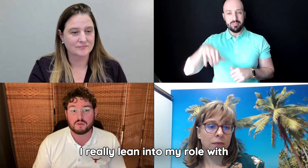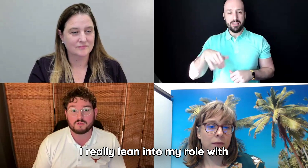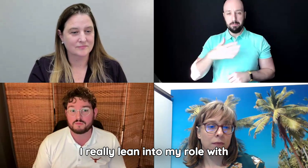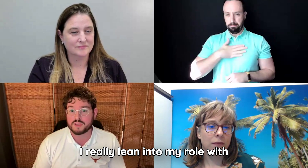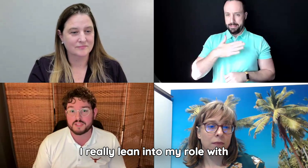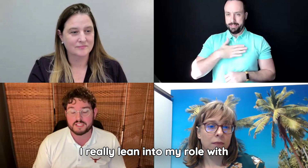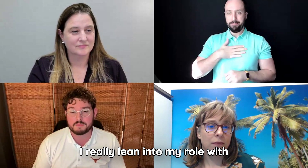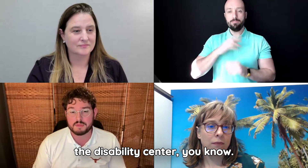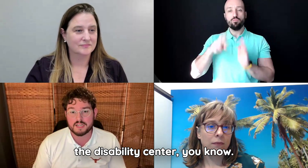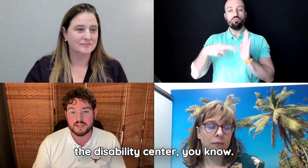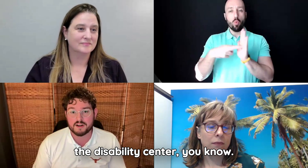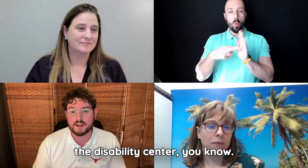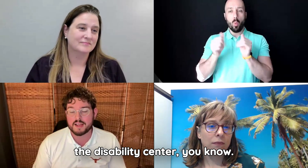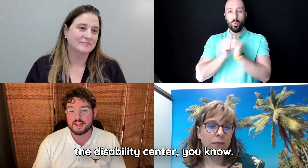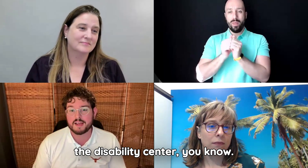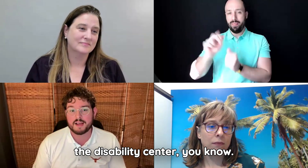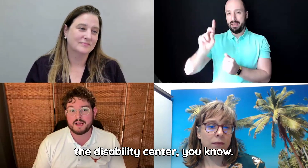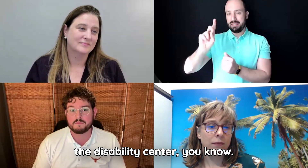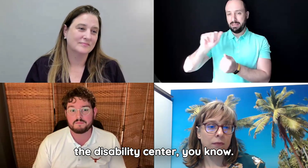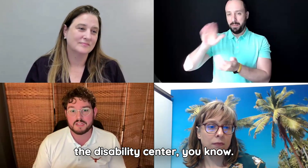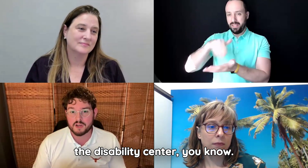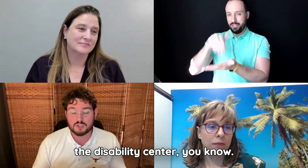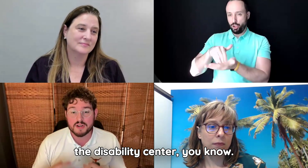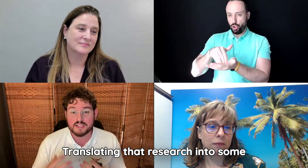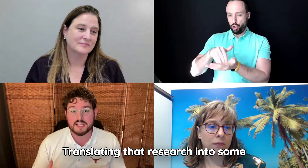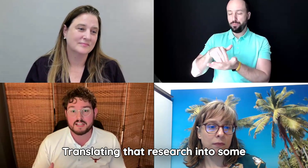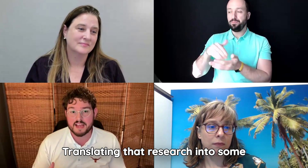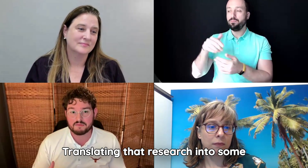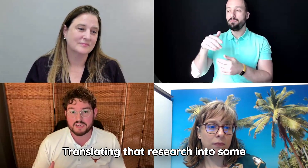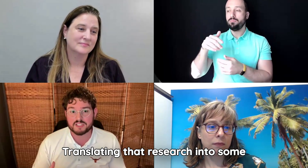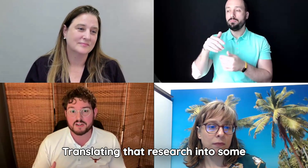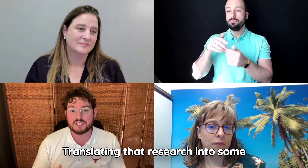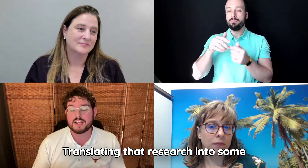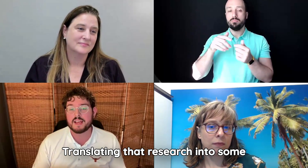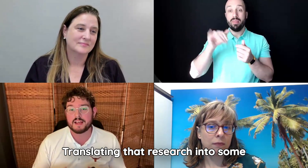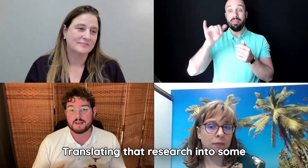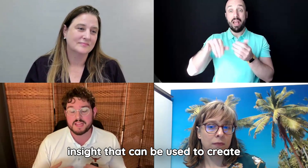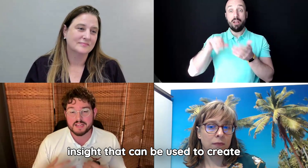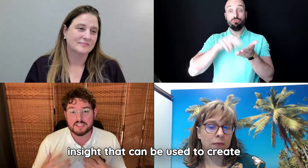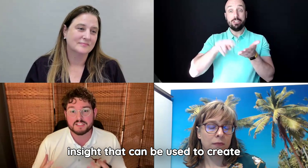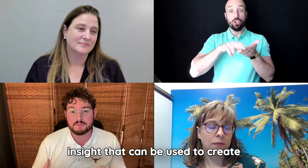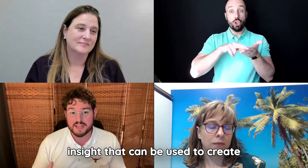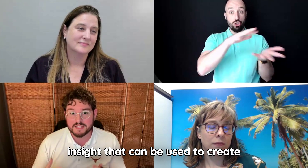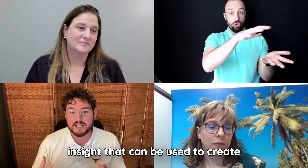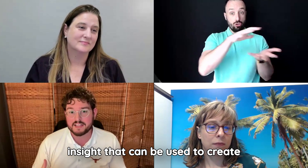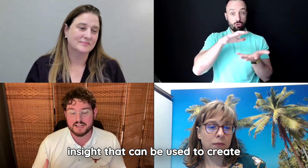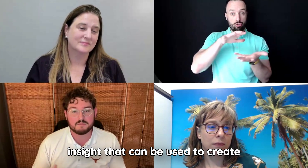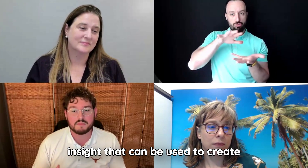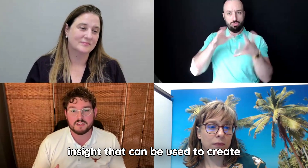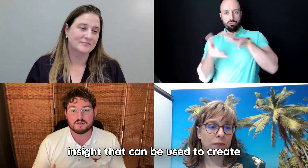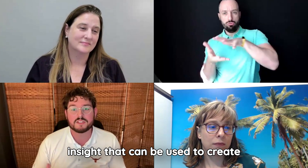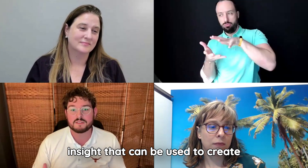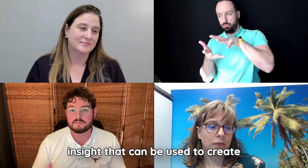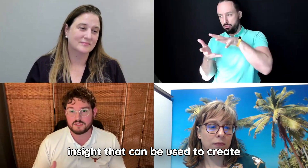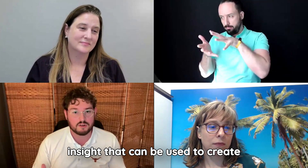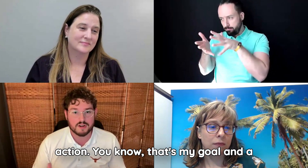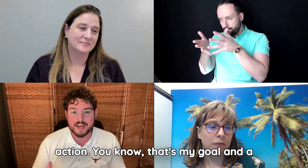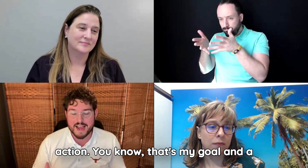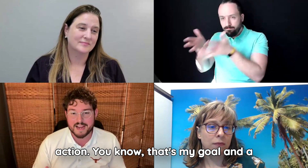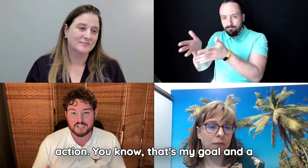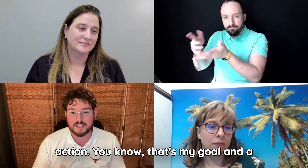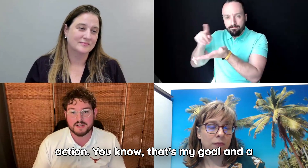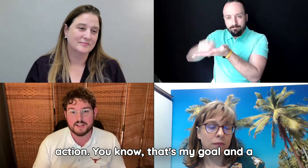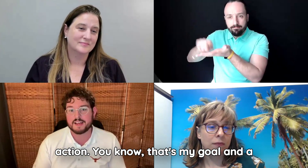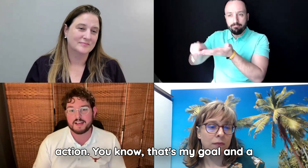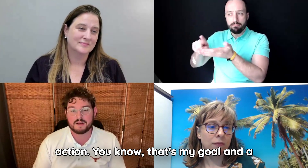my role with the Disability Center, translating that research into some insight that can be used to